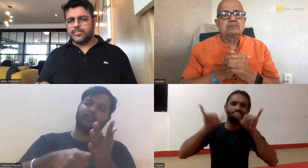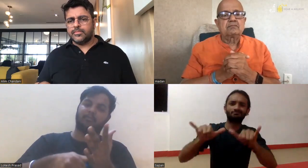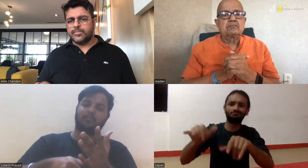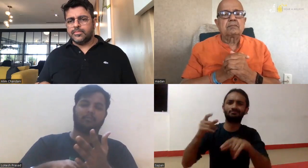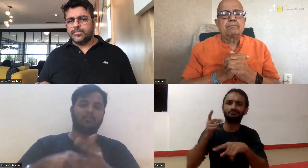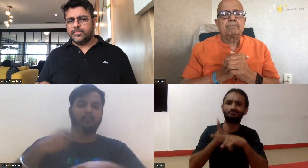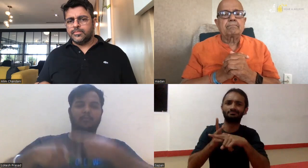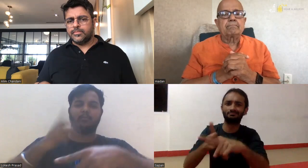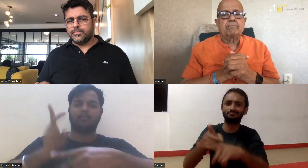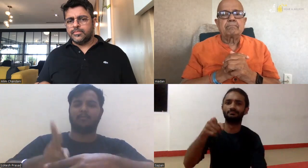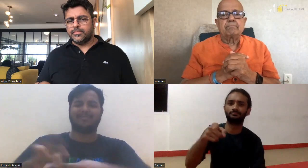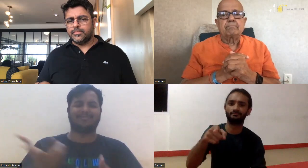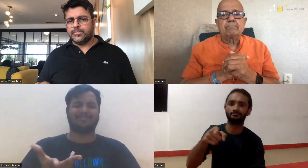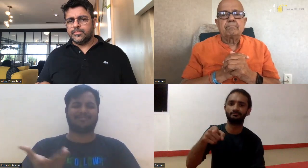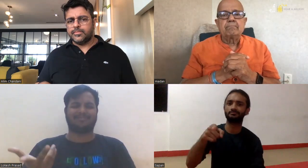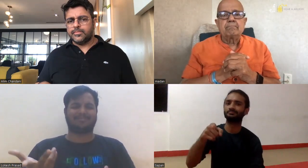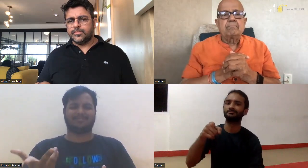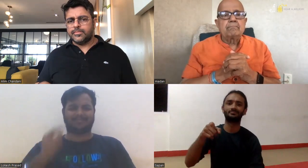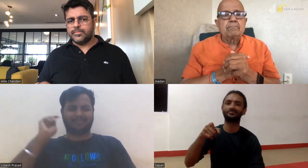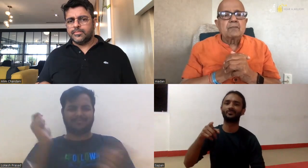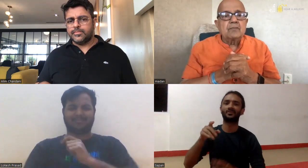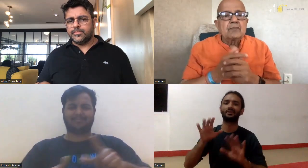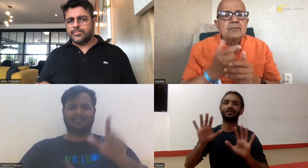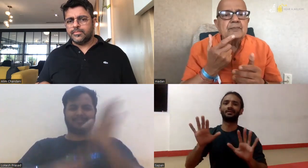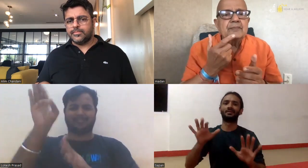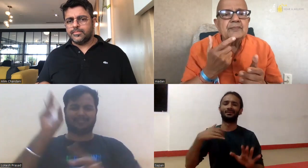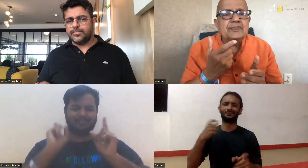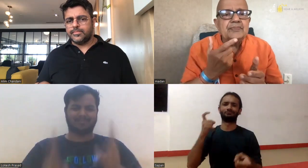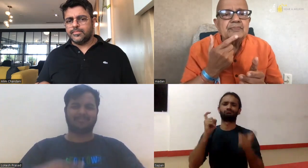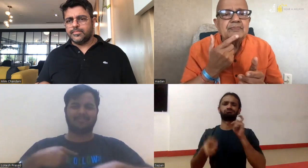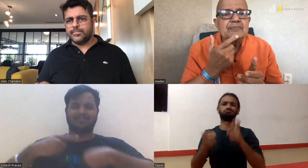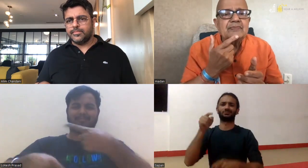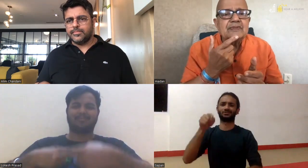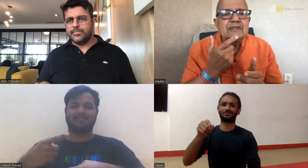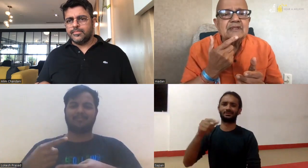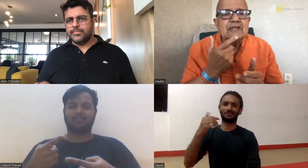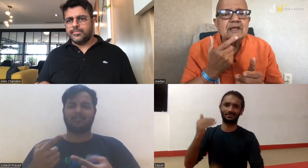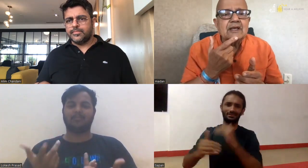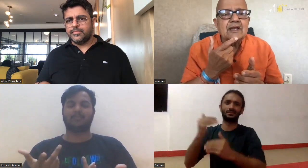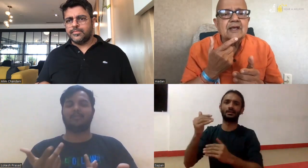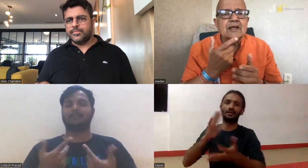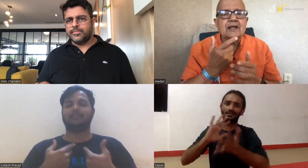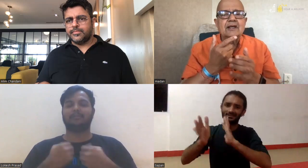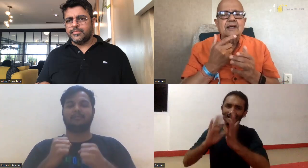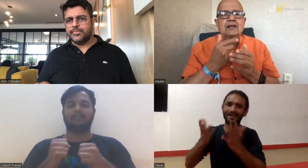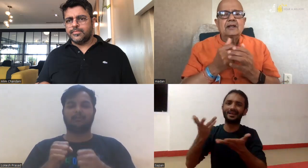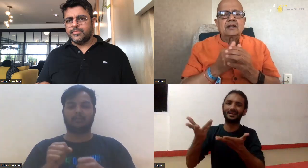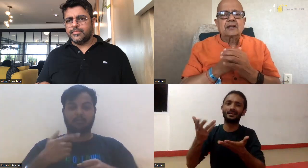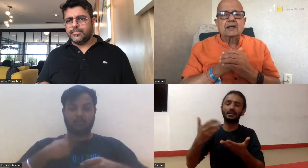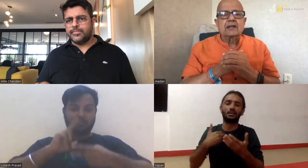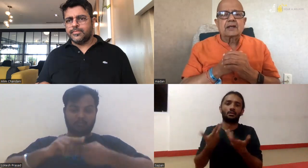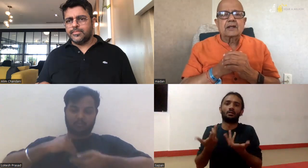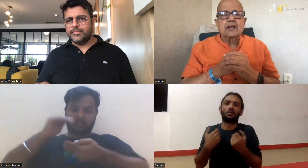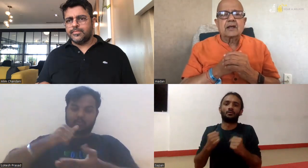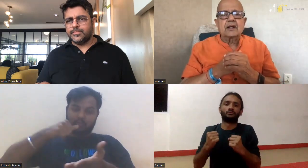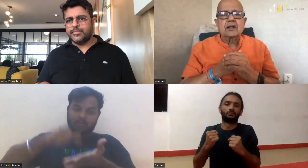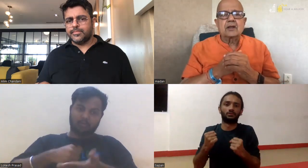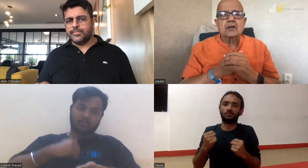See, I just want to add here, possibly if it's a big problem, you feel if it's a big problem, just reach out